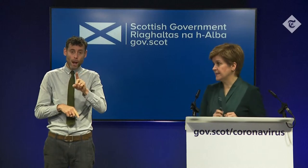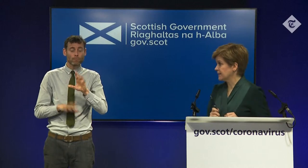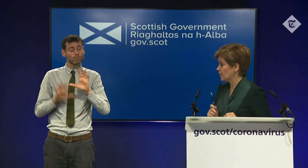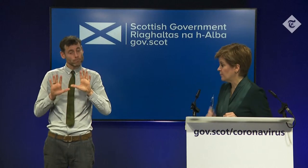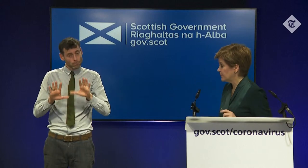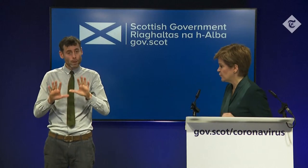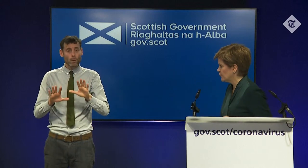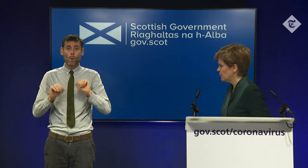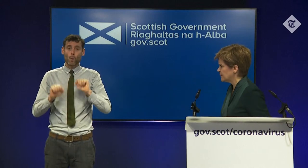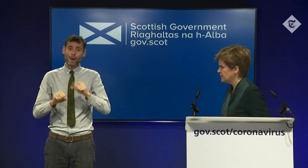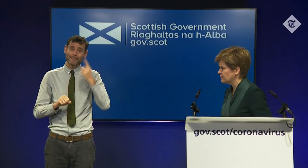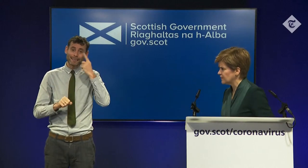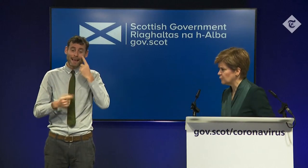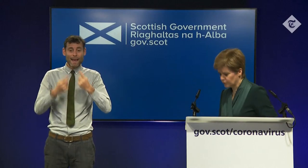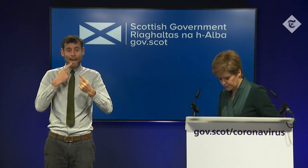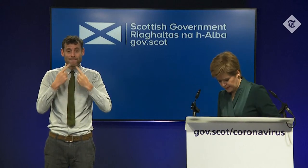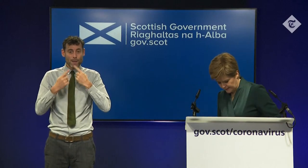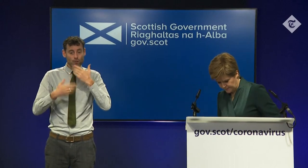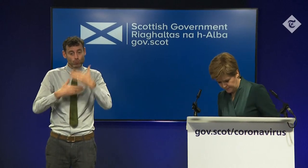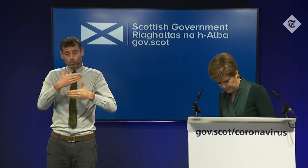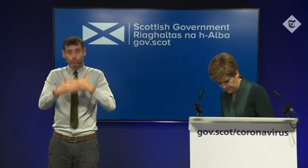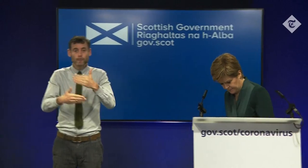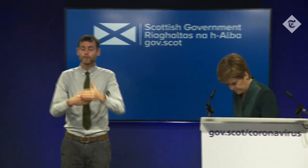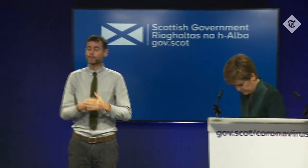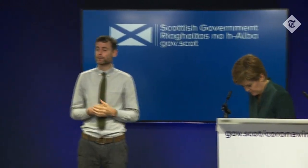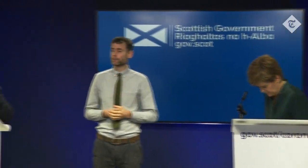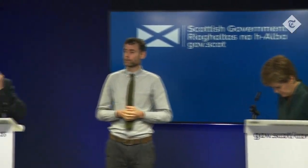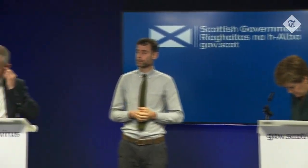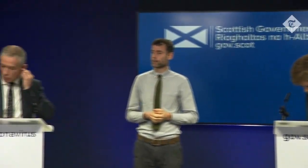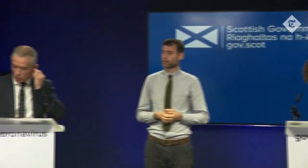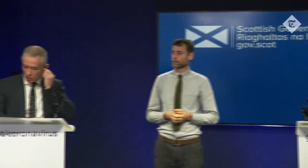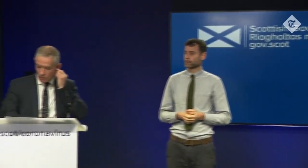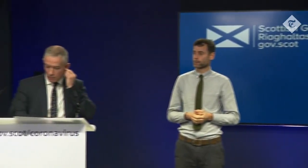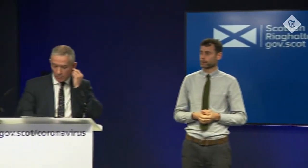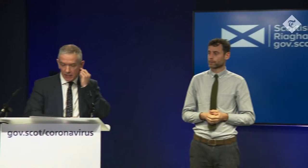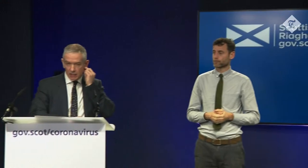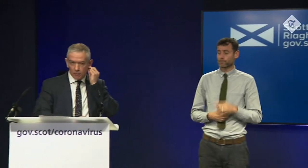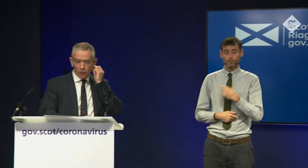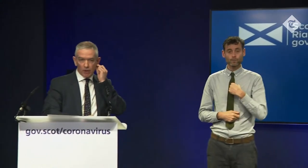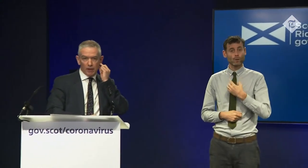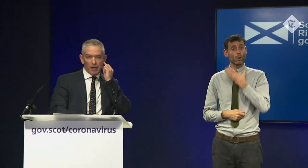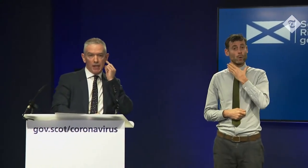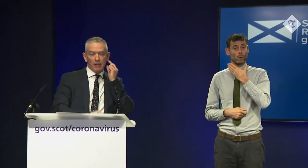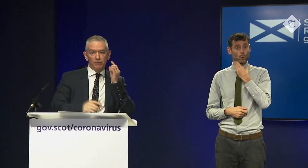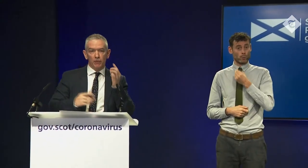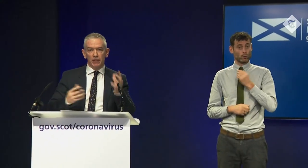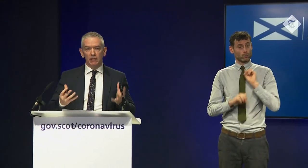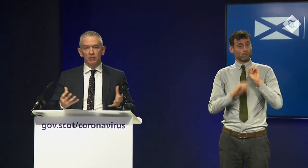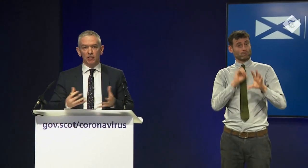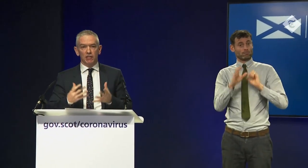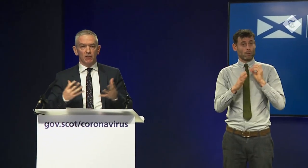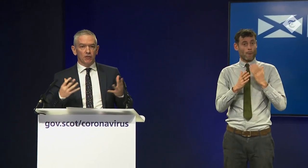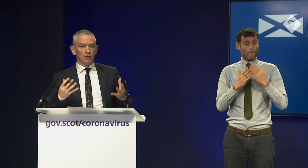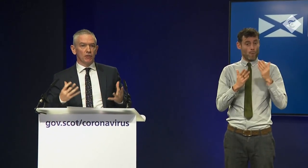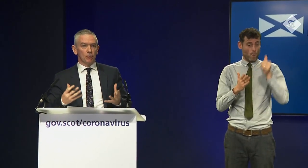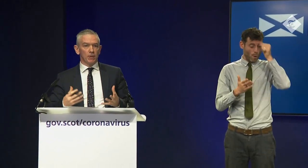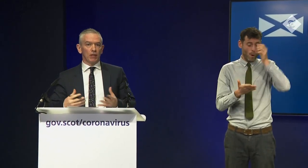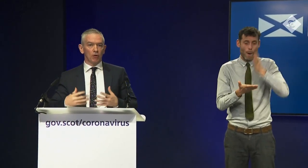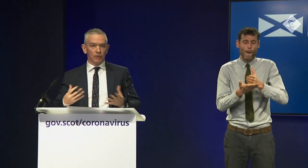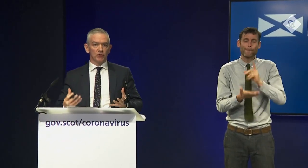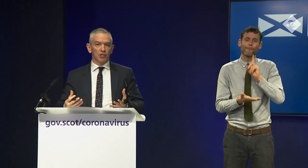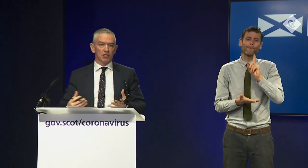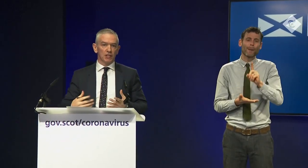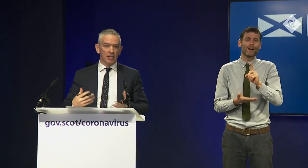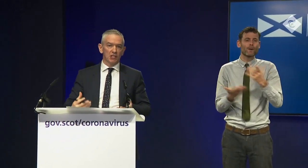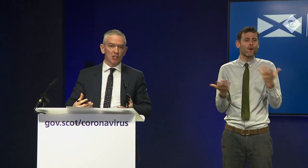develops in the days to come. But I don't know if you want to say more, Gregor. Yeah, I'd be delighted to say more just now, particularly about Vivian. I understand that there will be